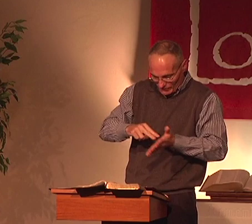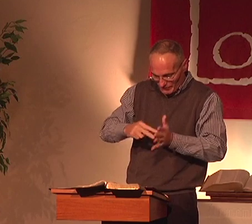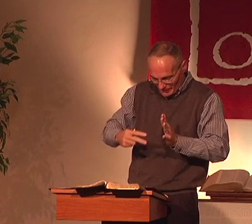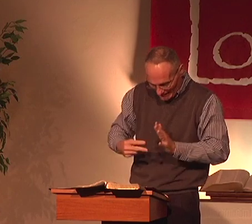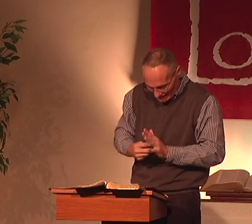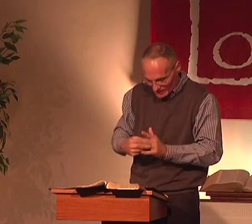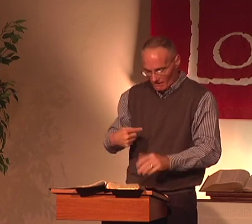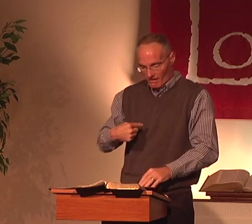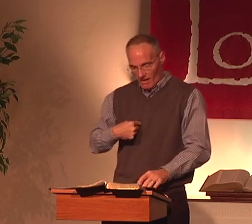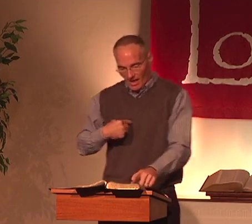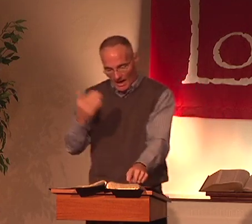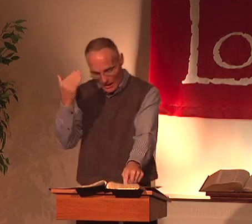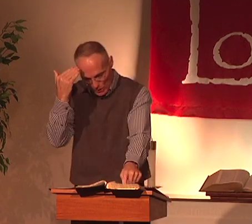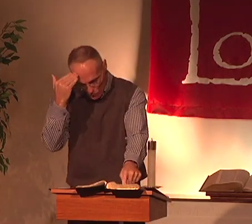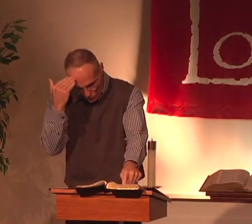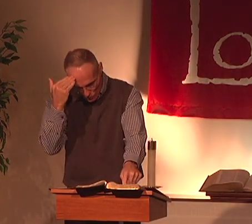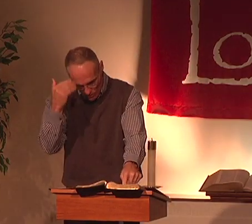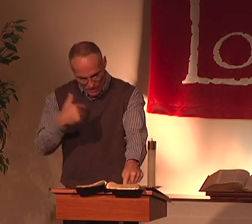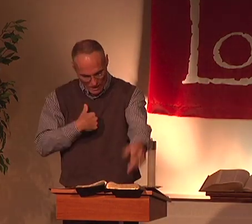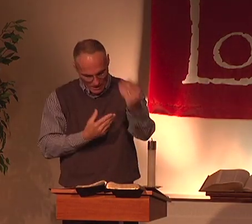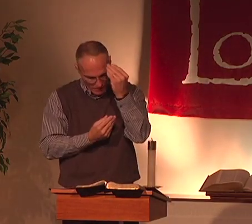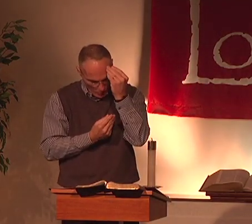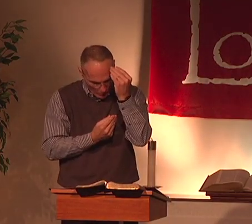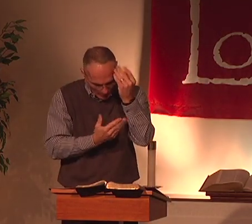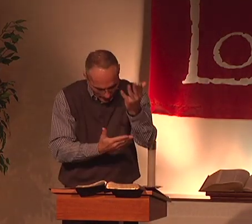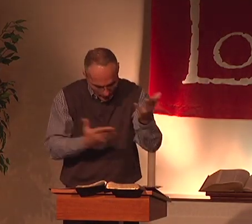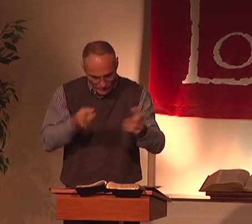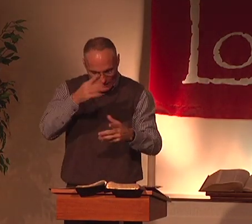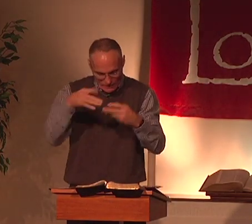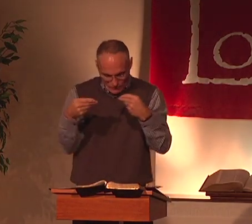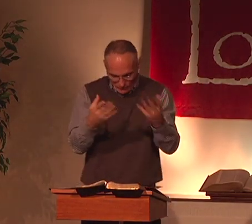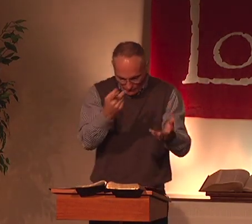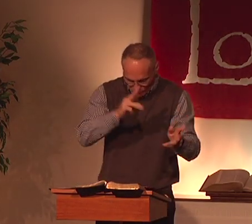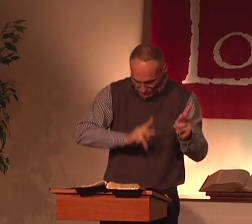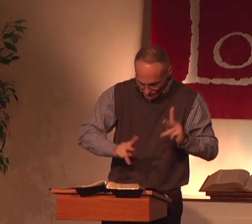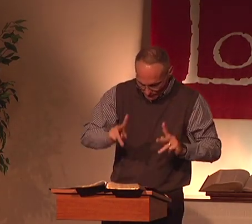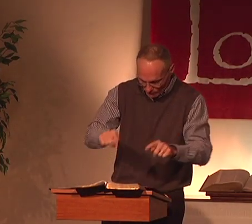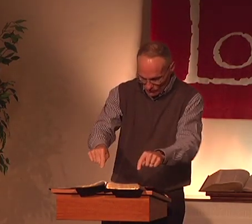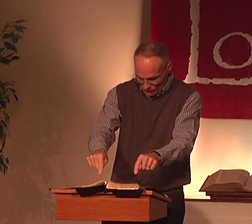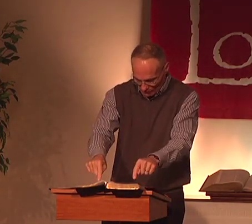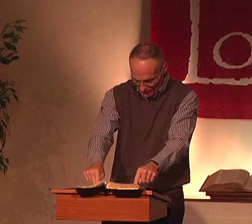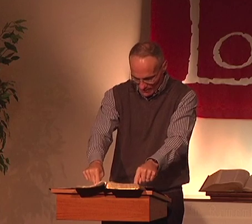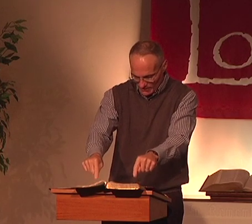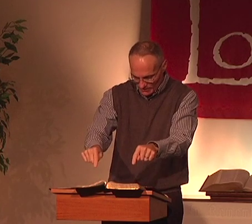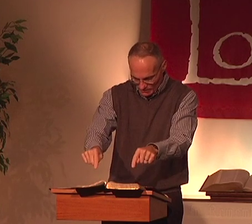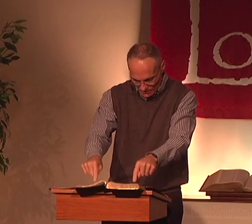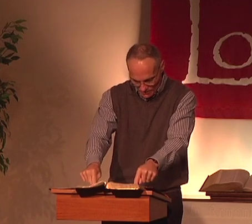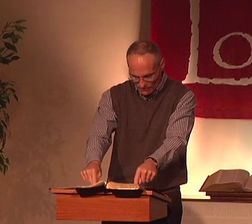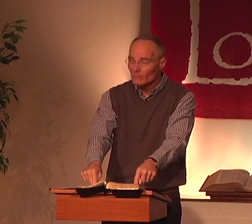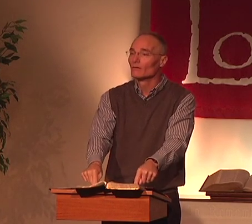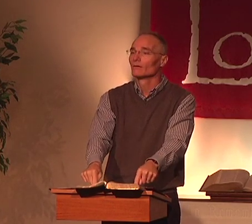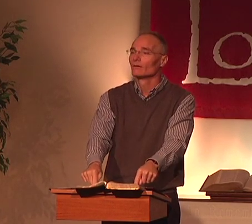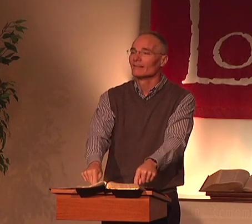You short yourself Mean I know I obey I will provide people With what's in here